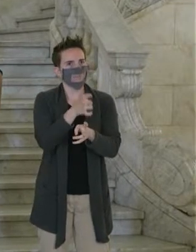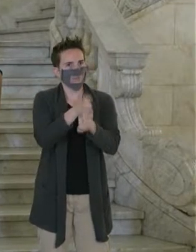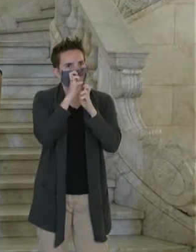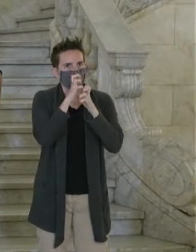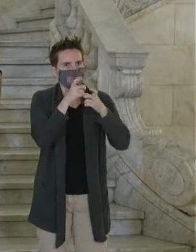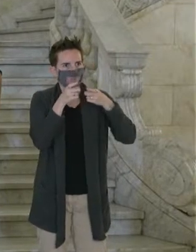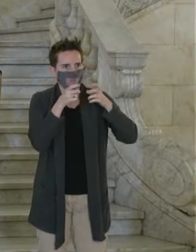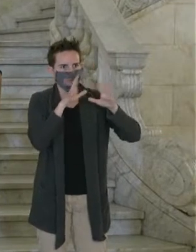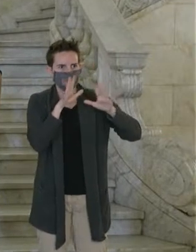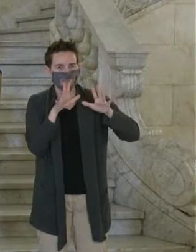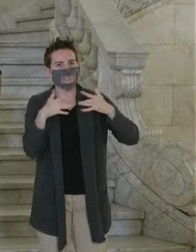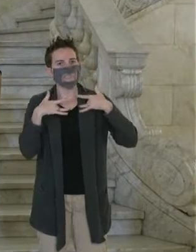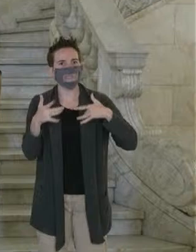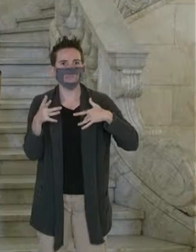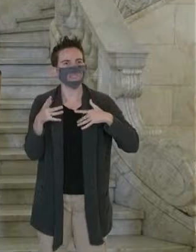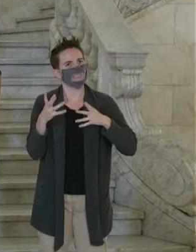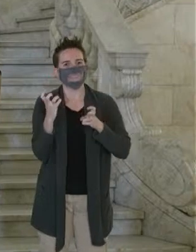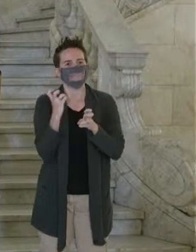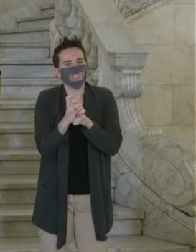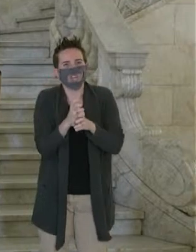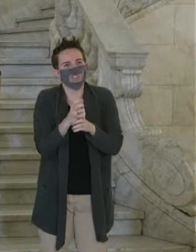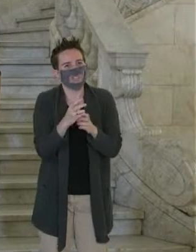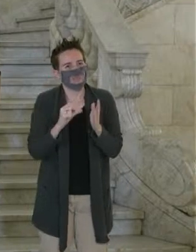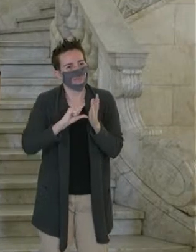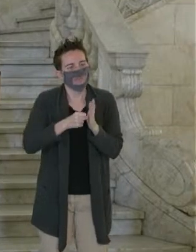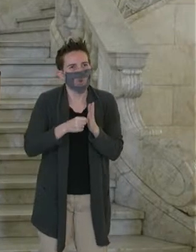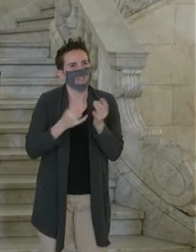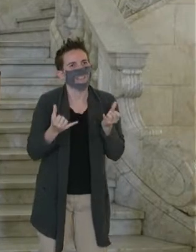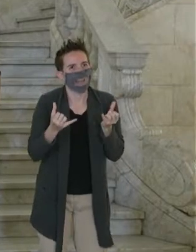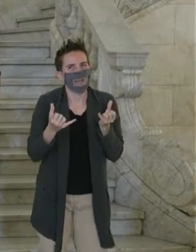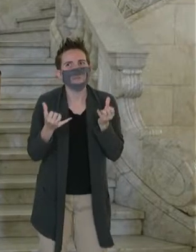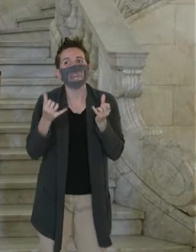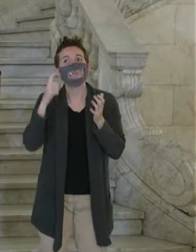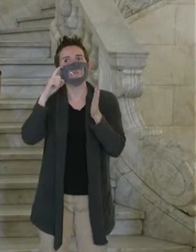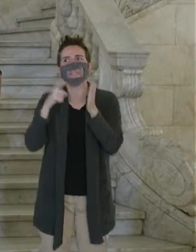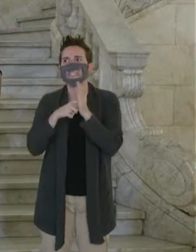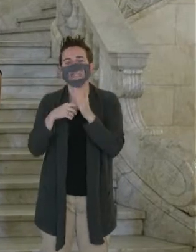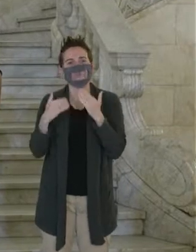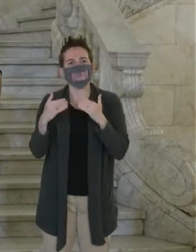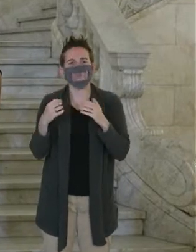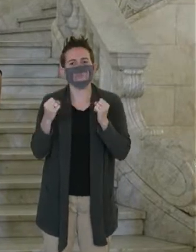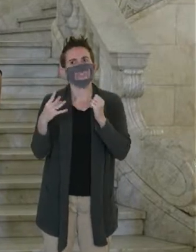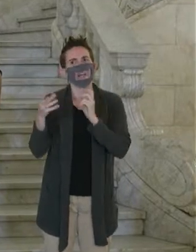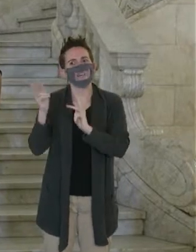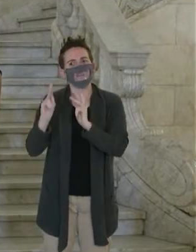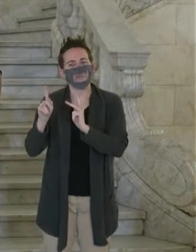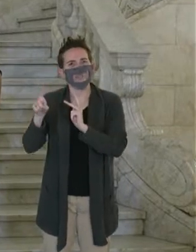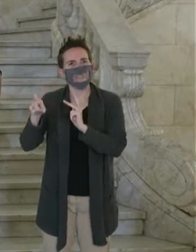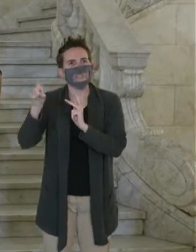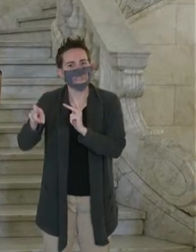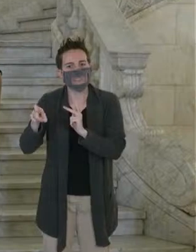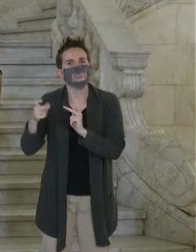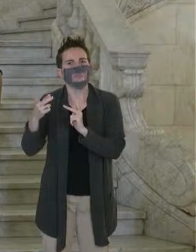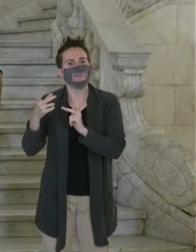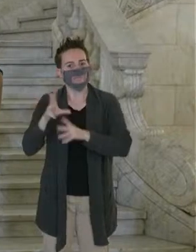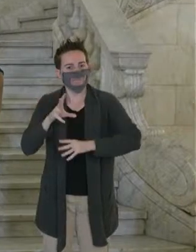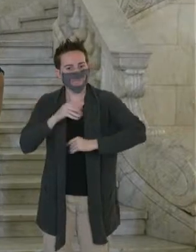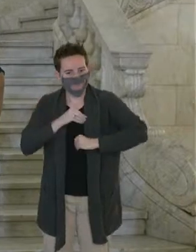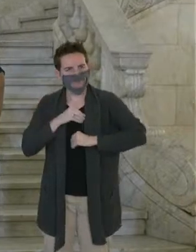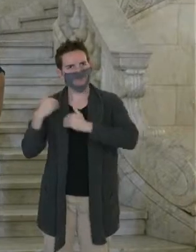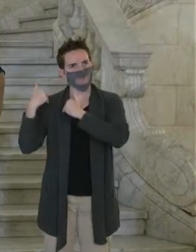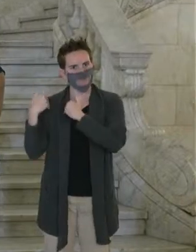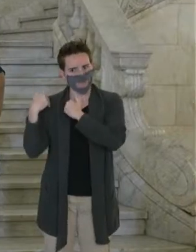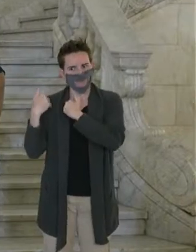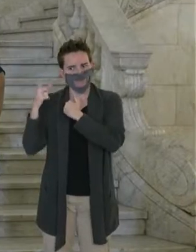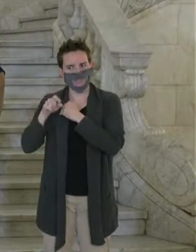measures, oftentimes it can be difficult to enforce. So at this point, we've recognized that there is a great need for individuals to be personally accountable for their actions and make sure